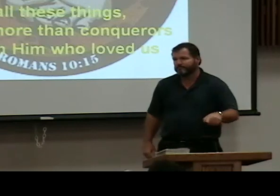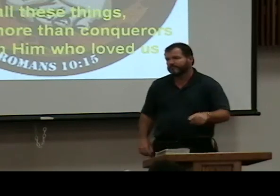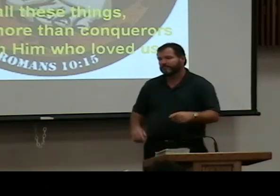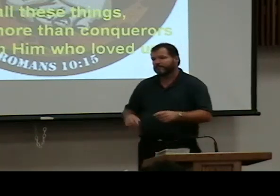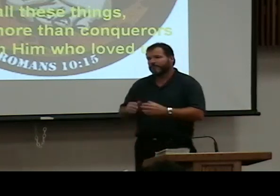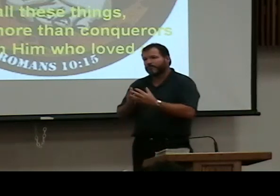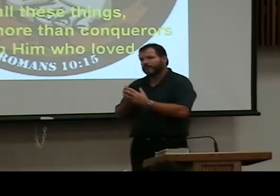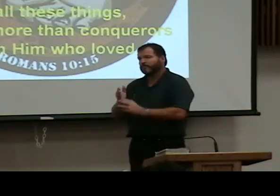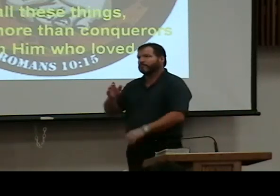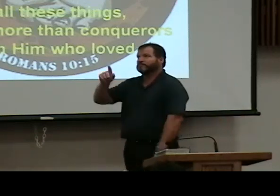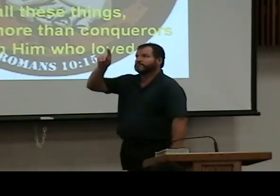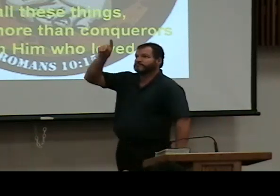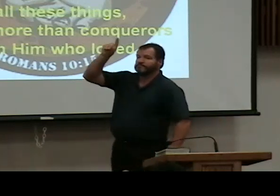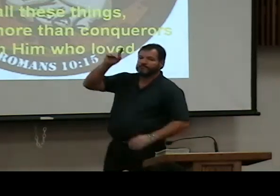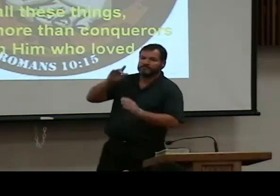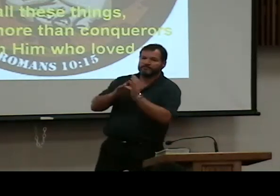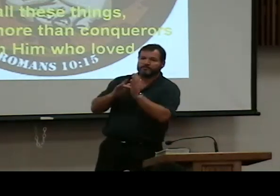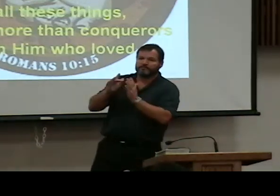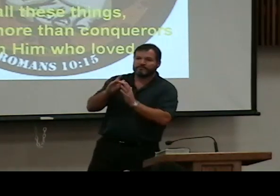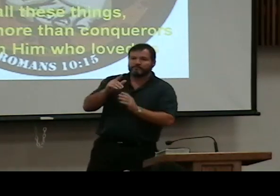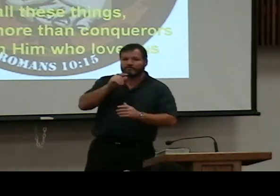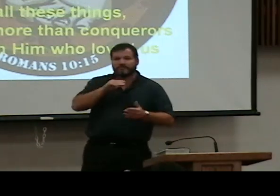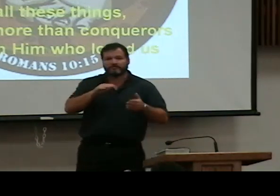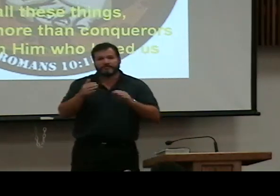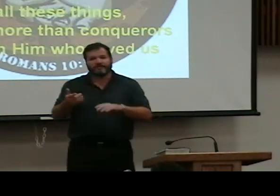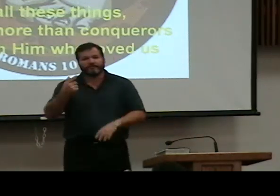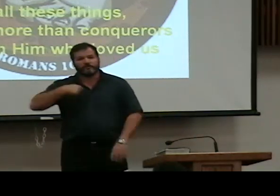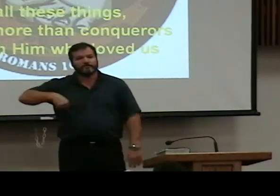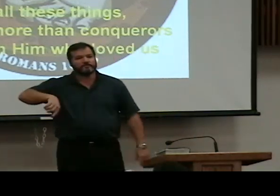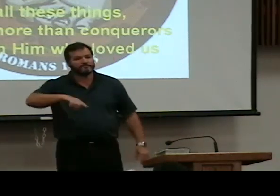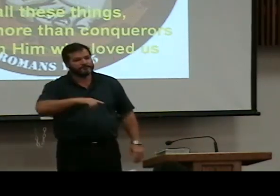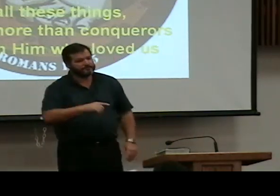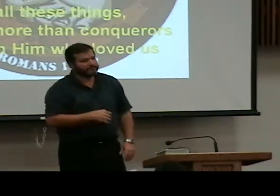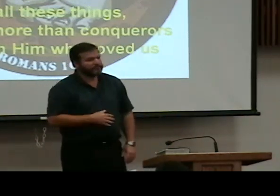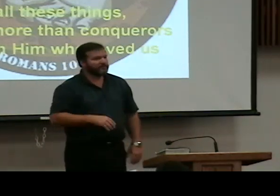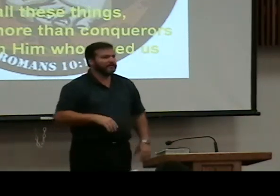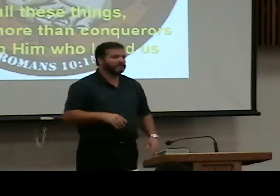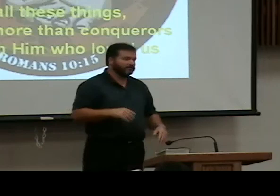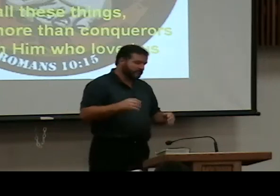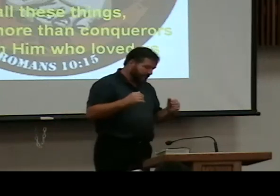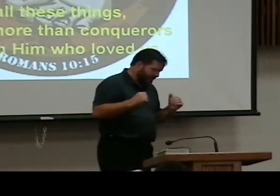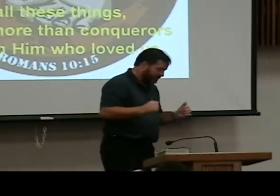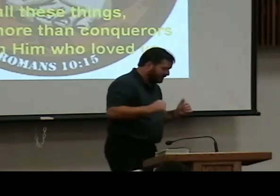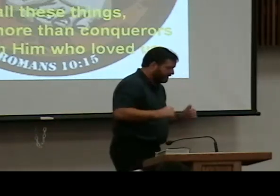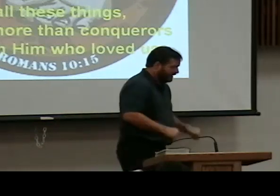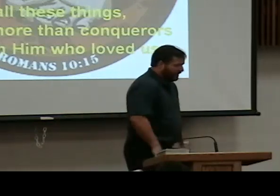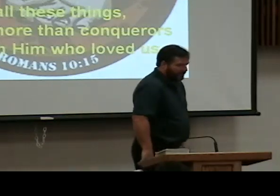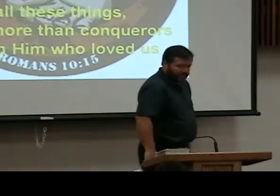Through him who loved us. Amen.